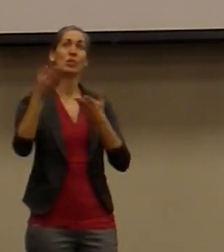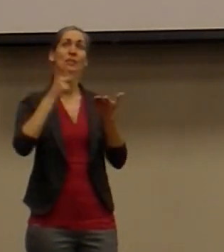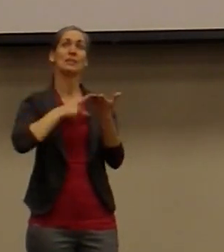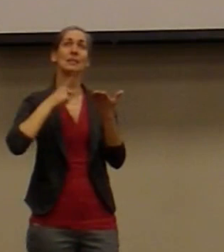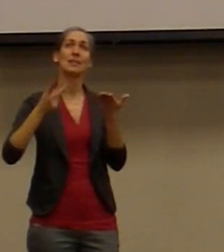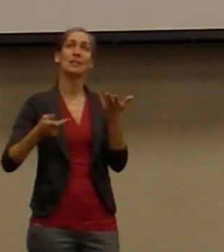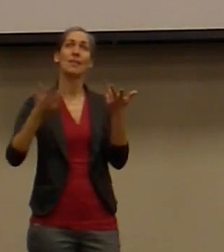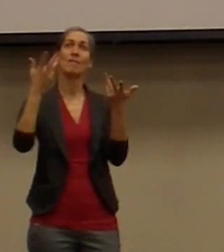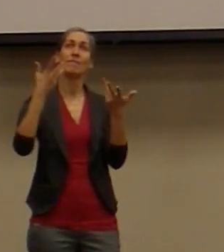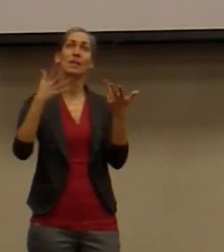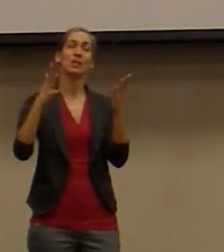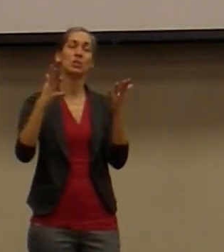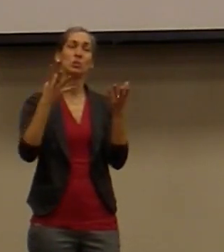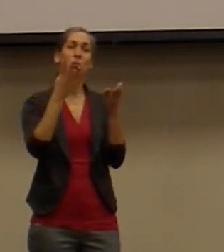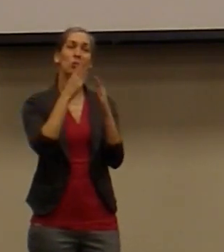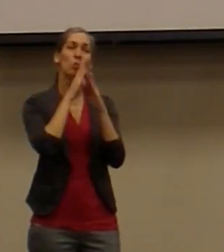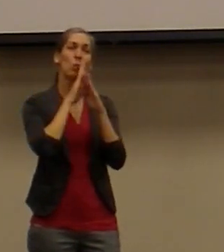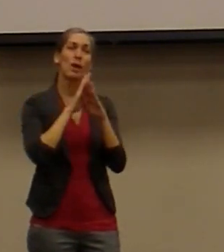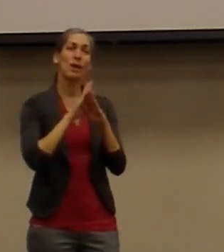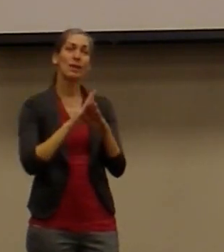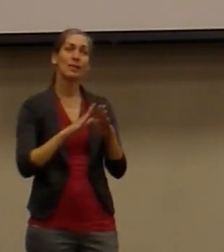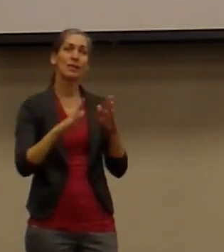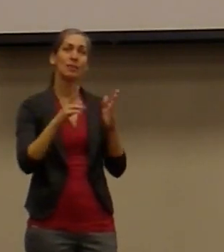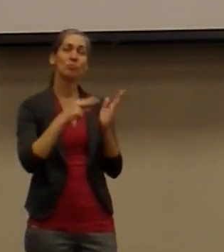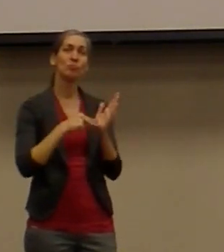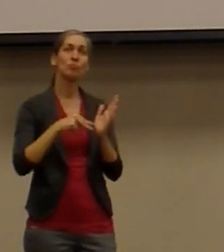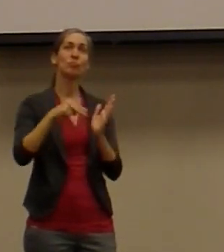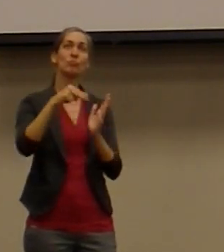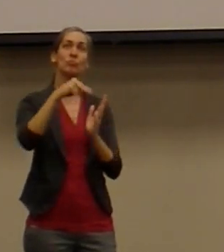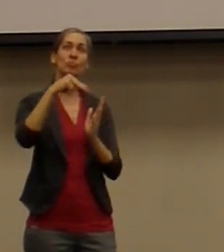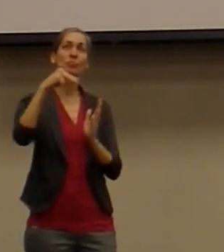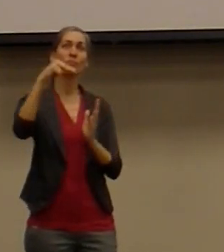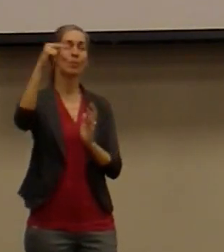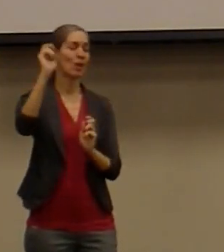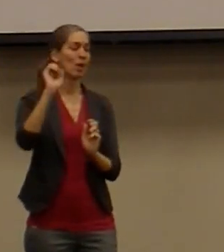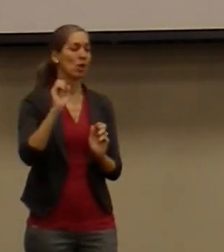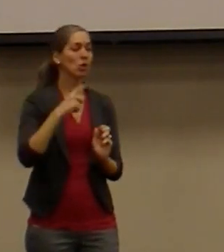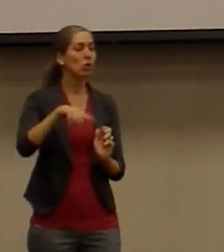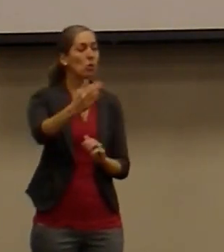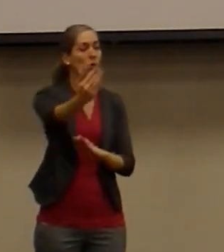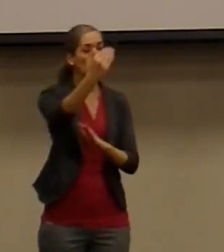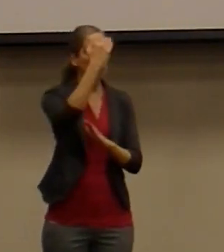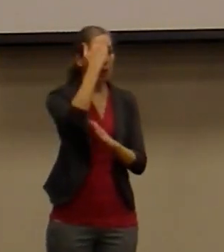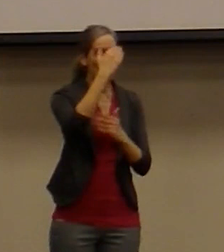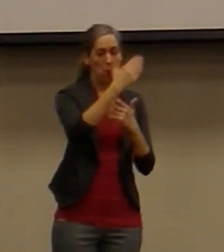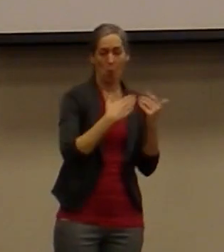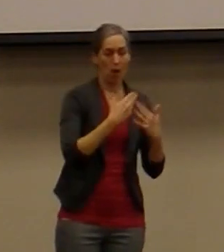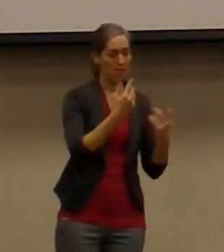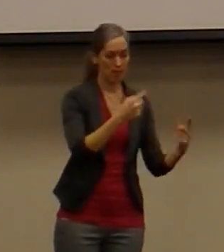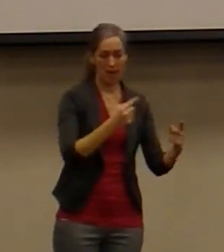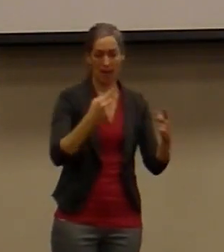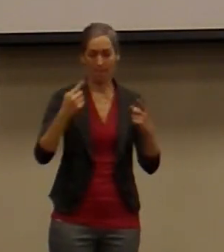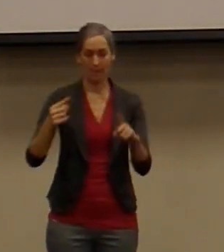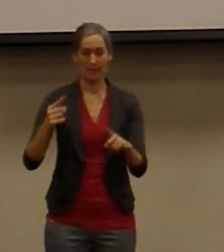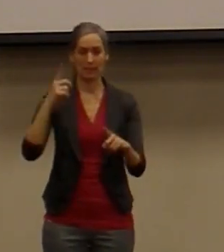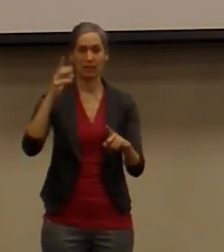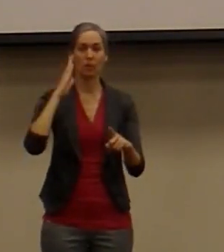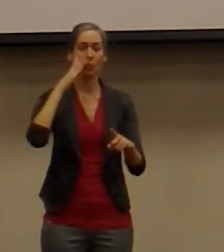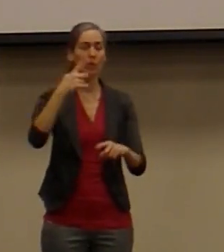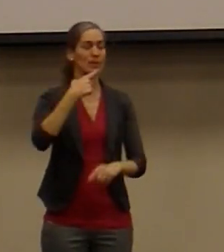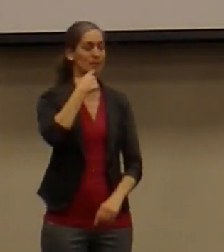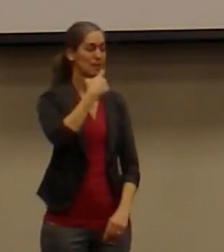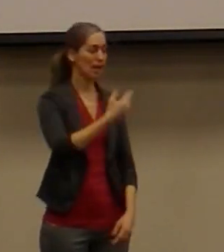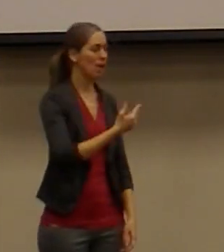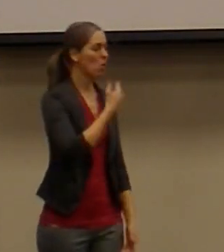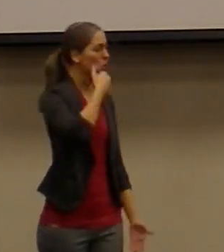King, you quietly pass away into eternity in your sleep. You know, regardless, that he will say, well